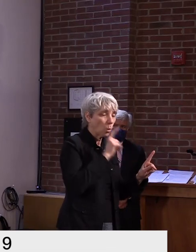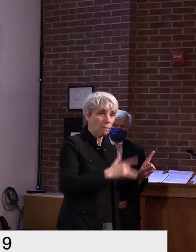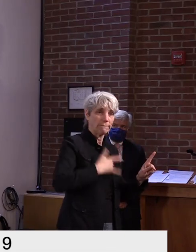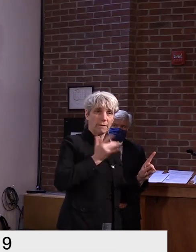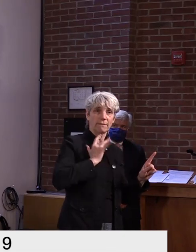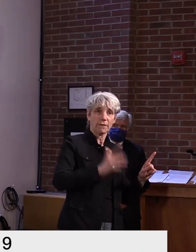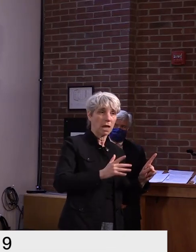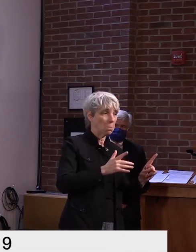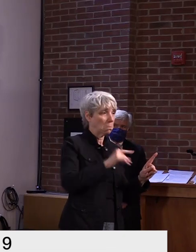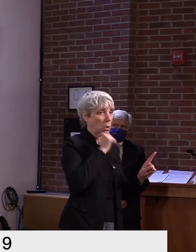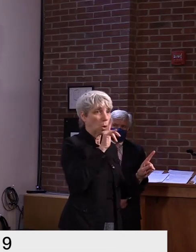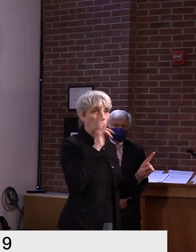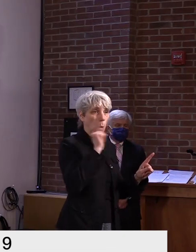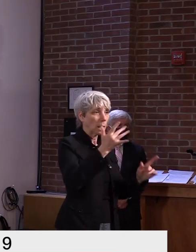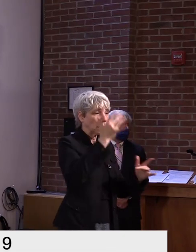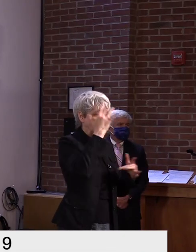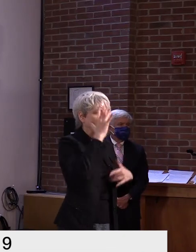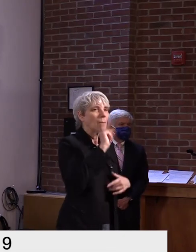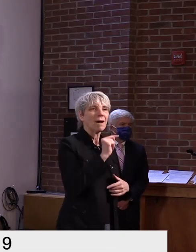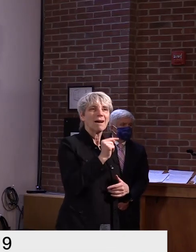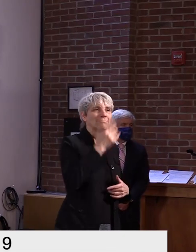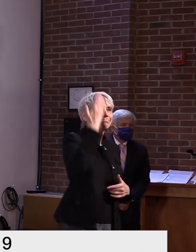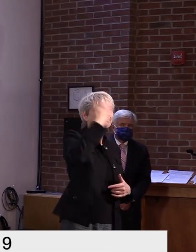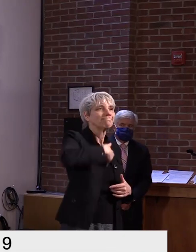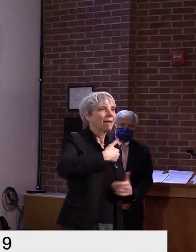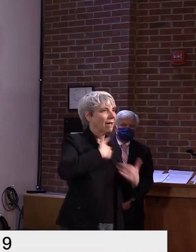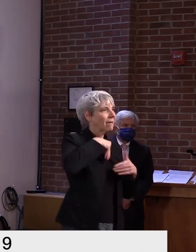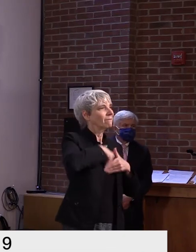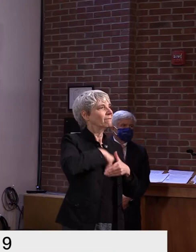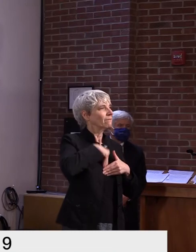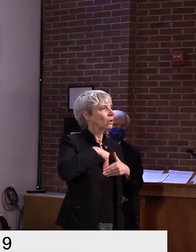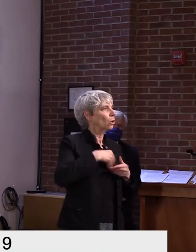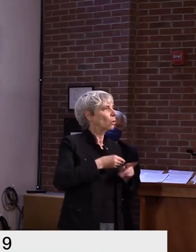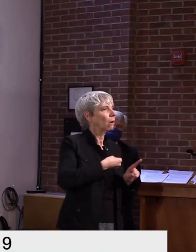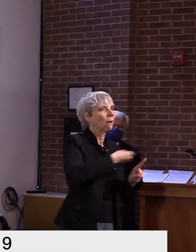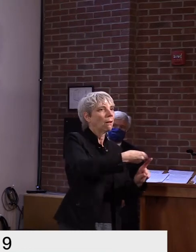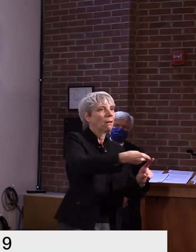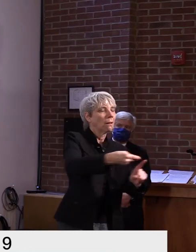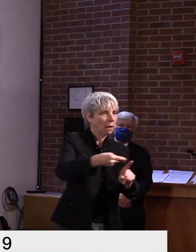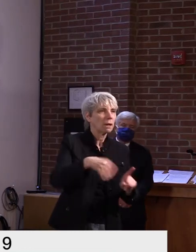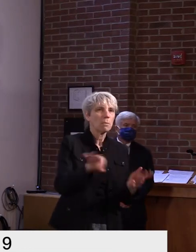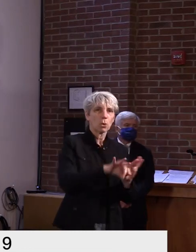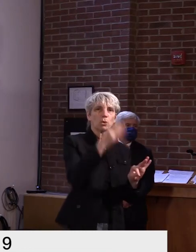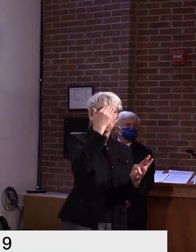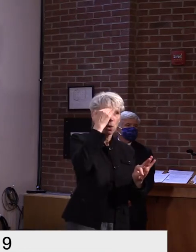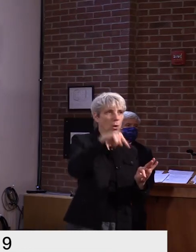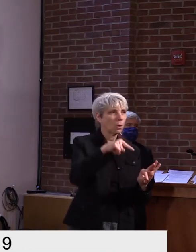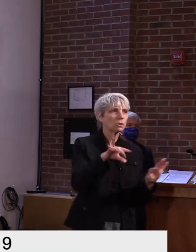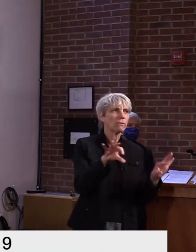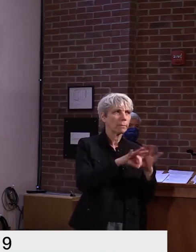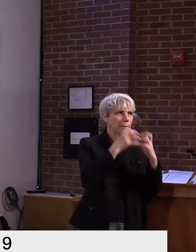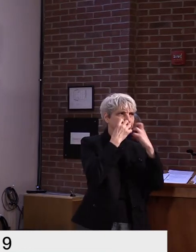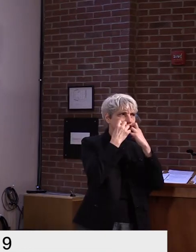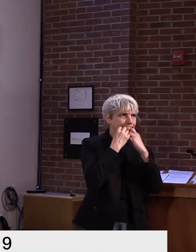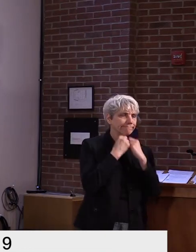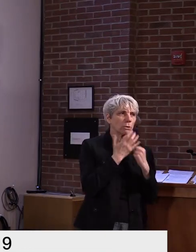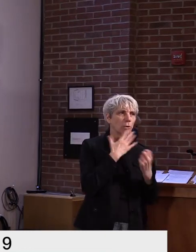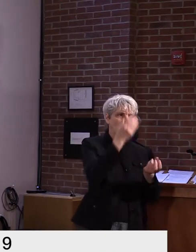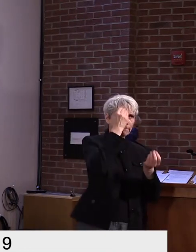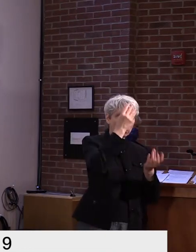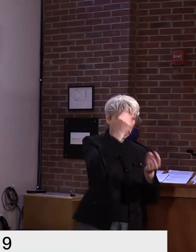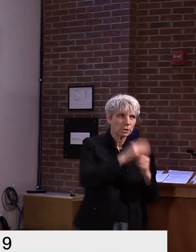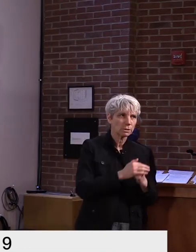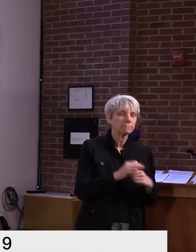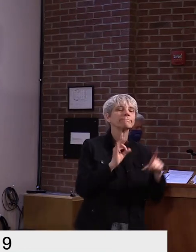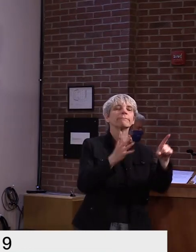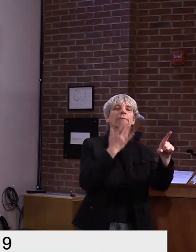who could possibly transmit the virus. It's important to know that, and we want to know that in Vermont. Sure. And then I think just the last